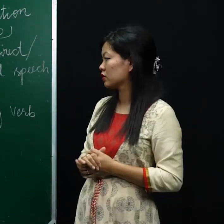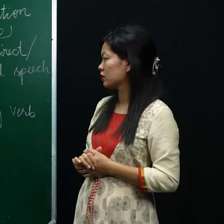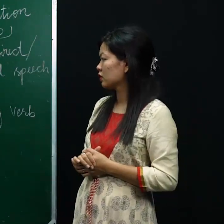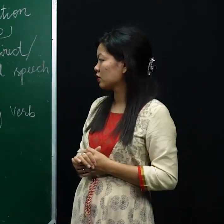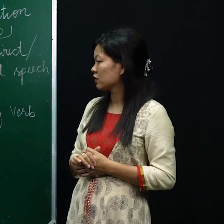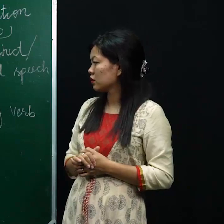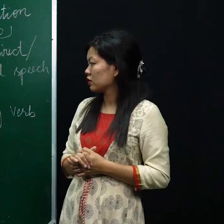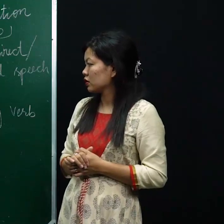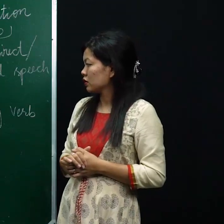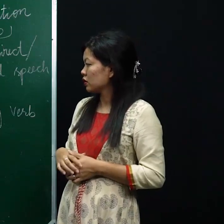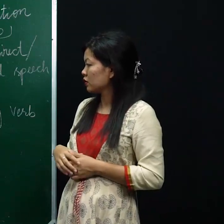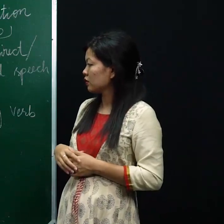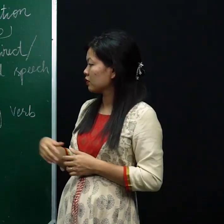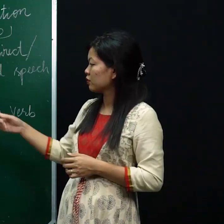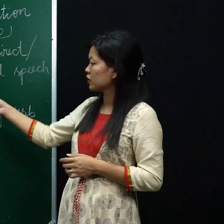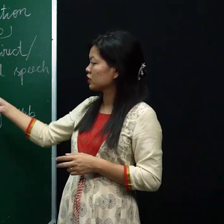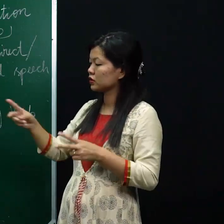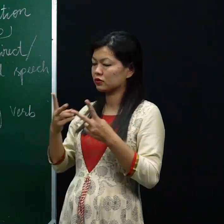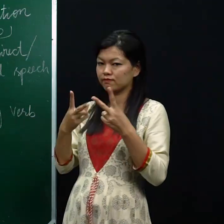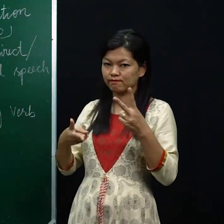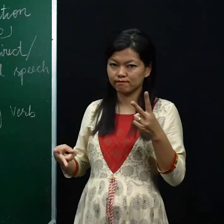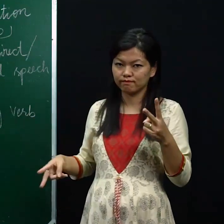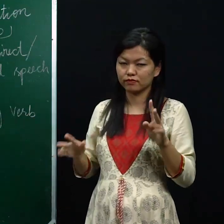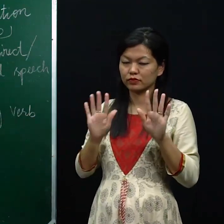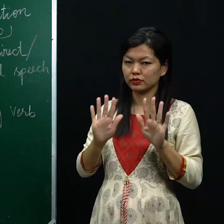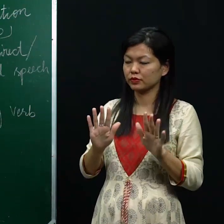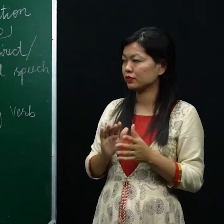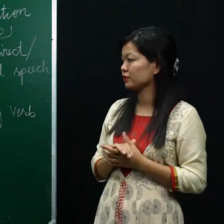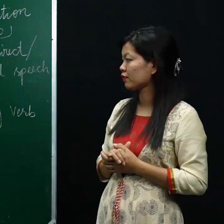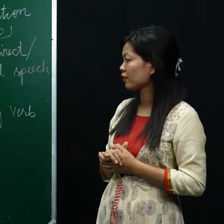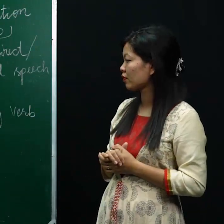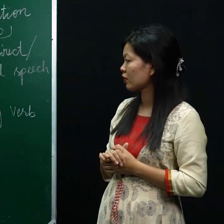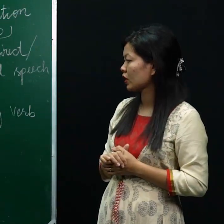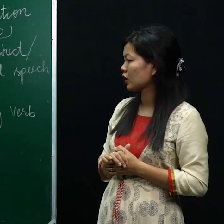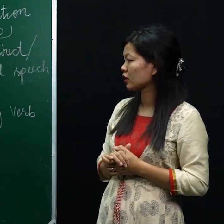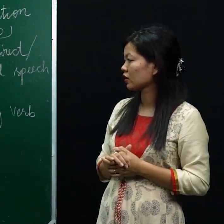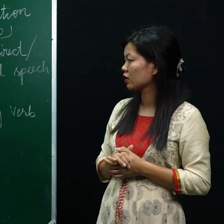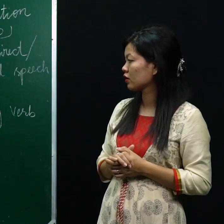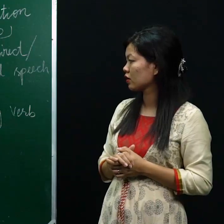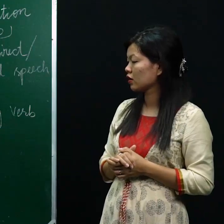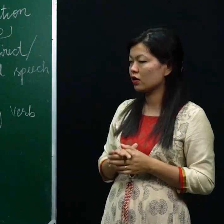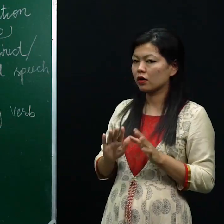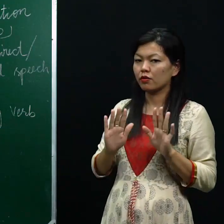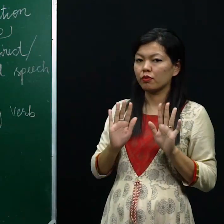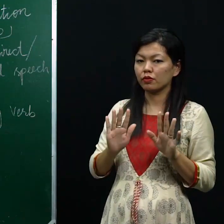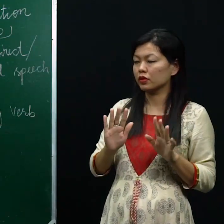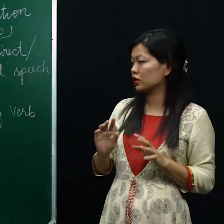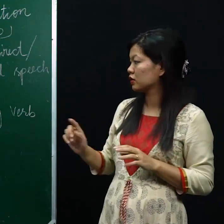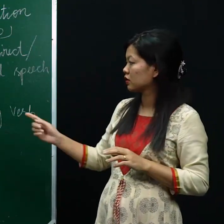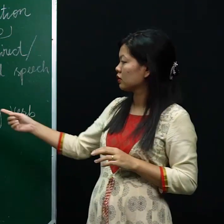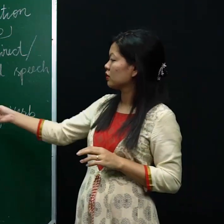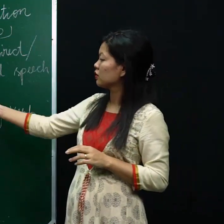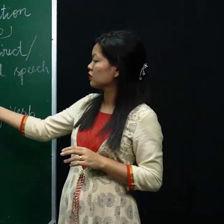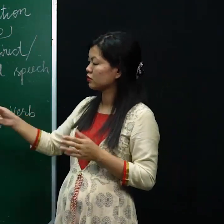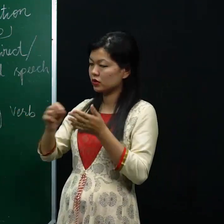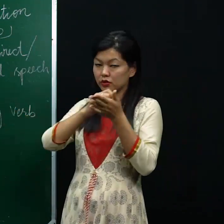different types of punctuations in the direct speech, but those things will all be changed except the full stop. In the indirect